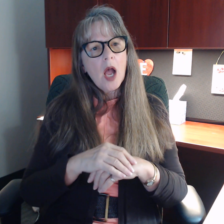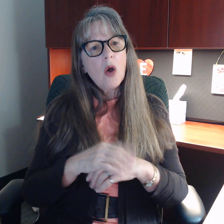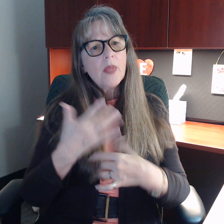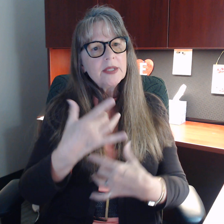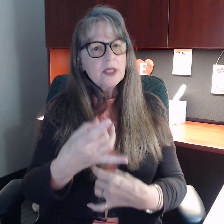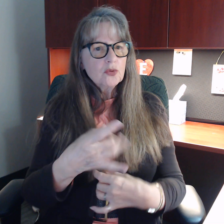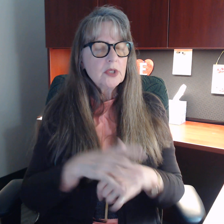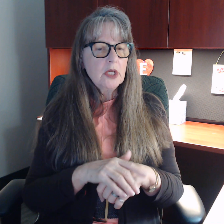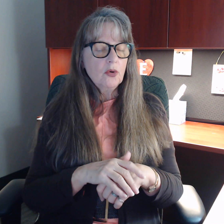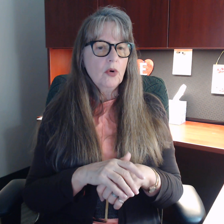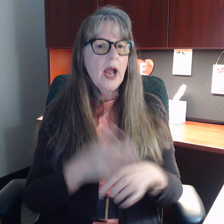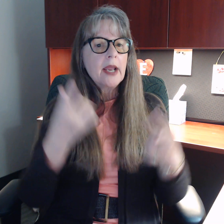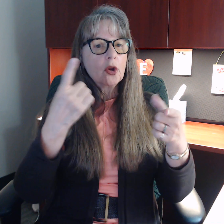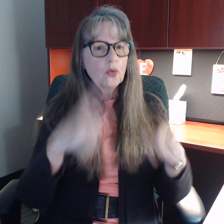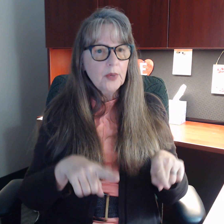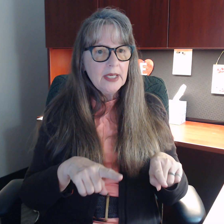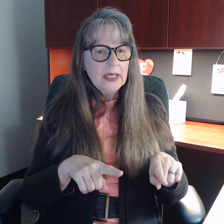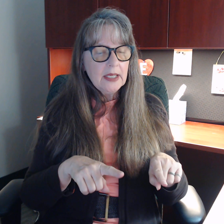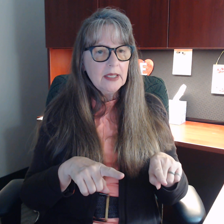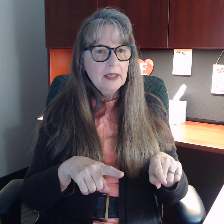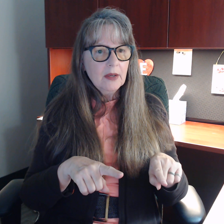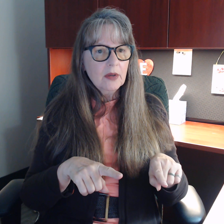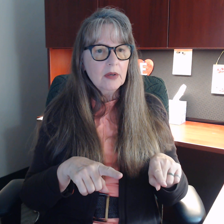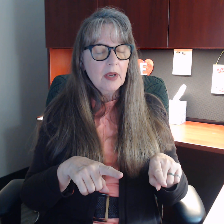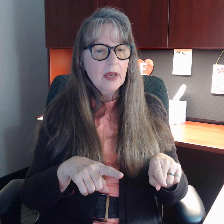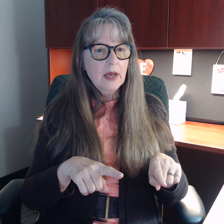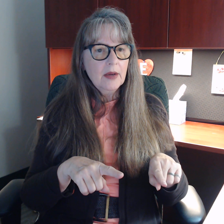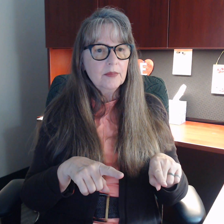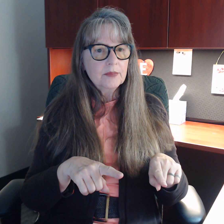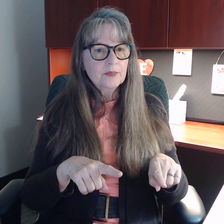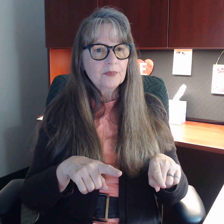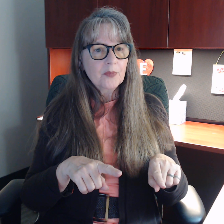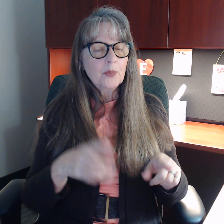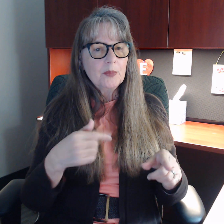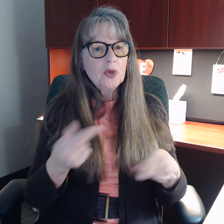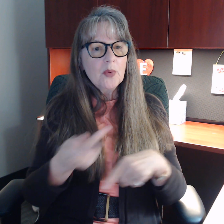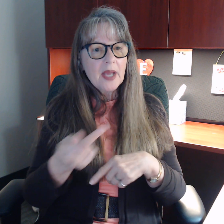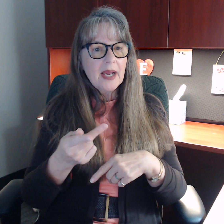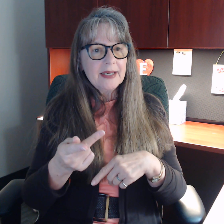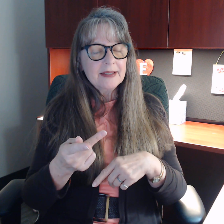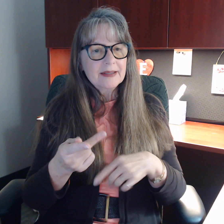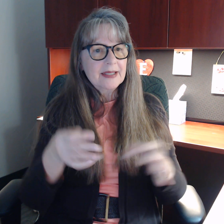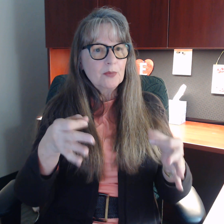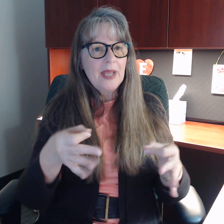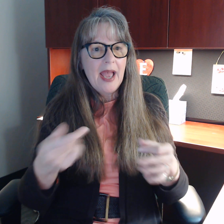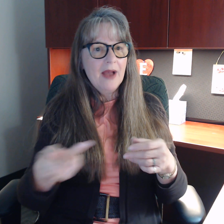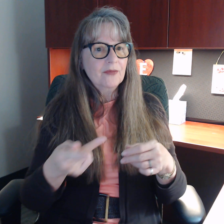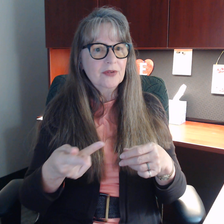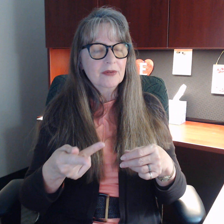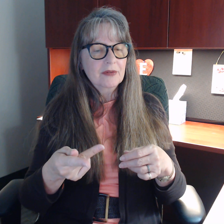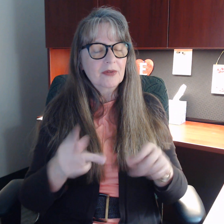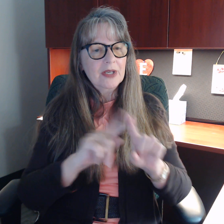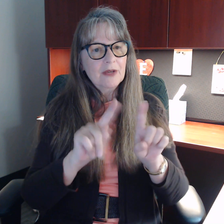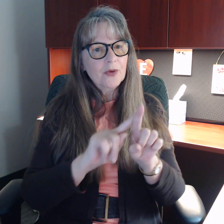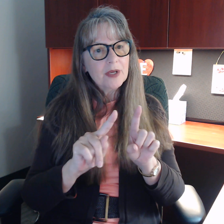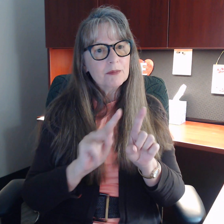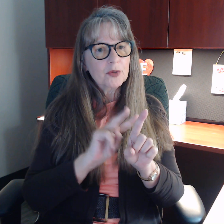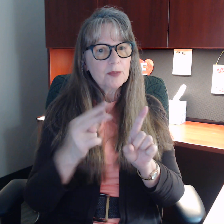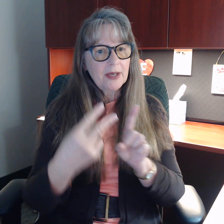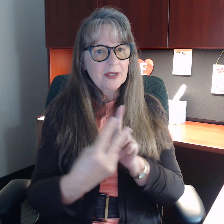that's interesting, or I agree. You and I, we have different perspectives,